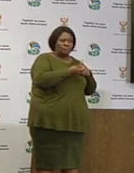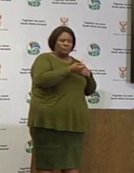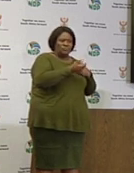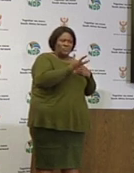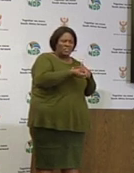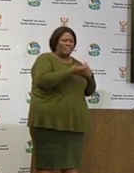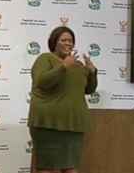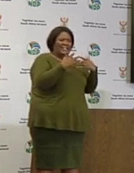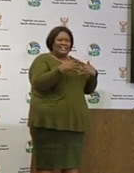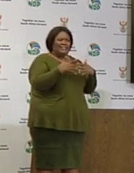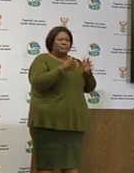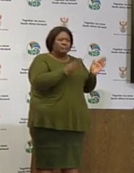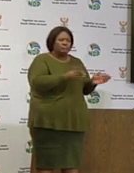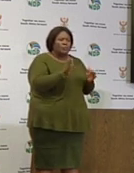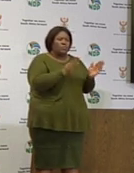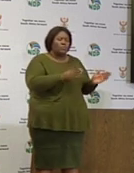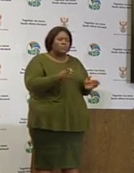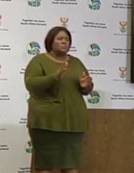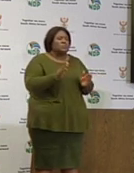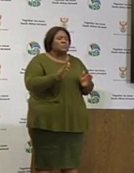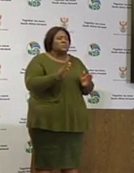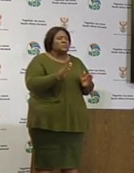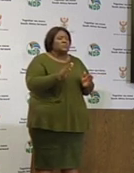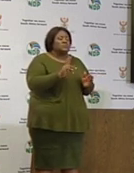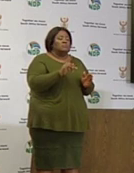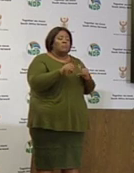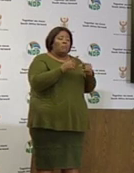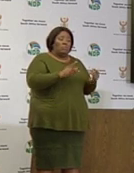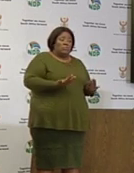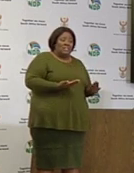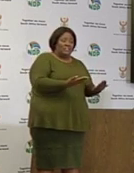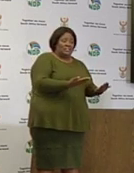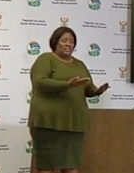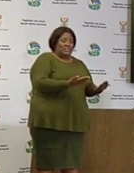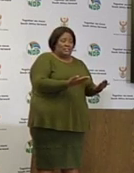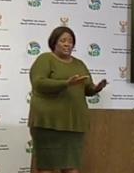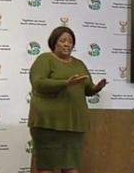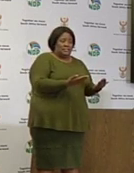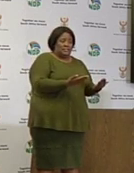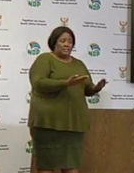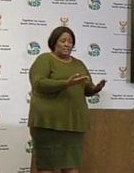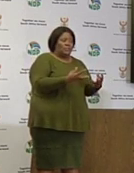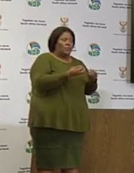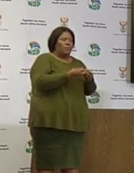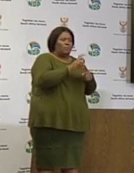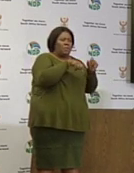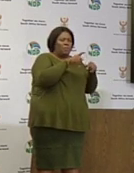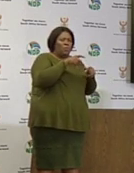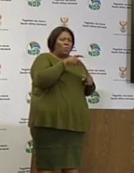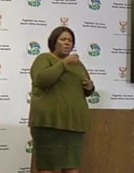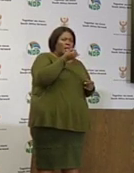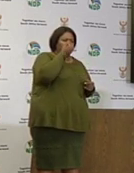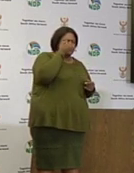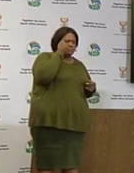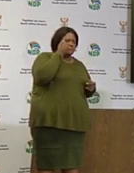of preparation in terms of services that might have to do with addiction? Is that a